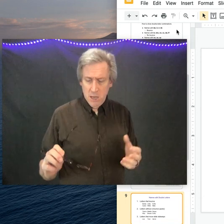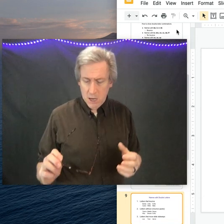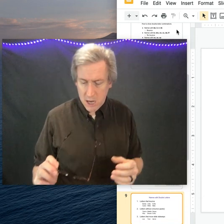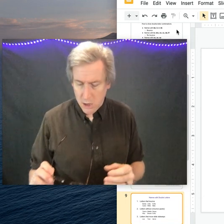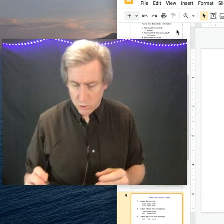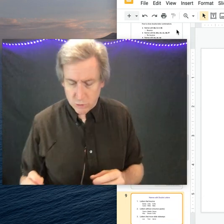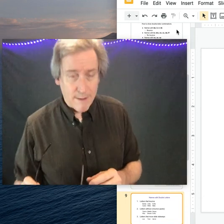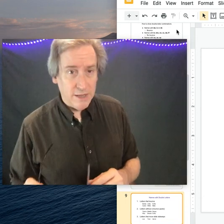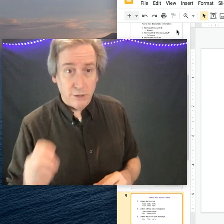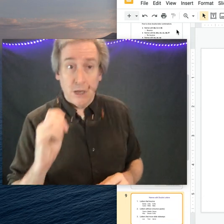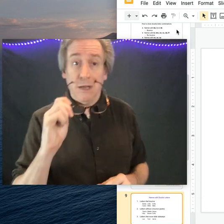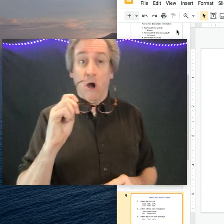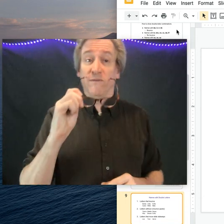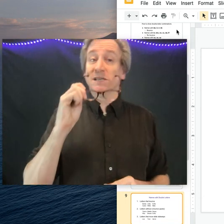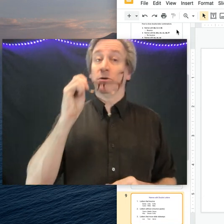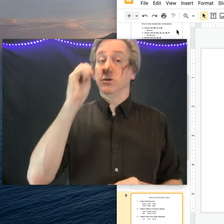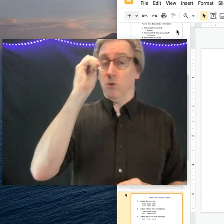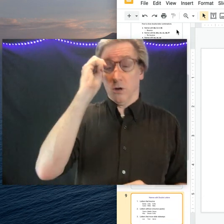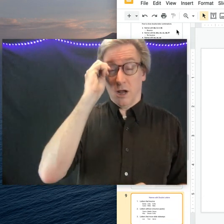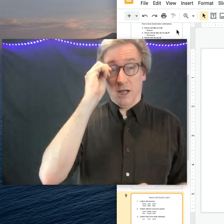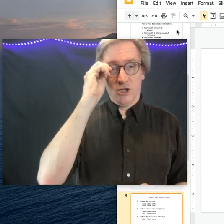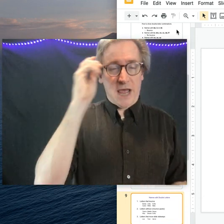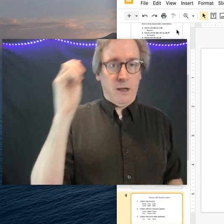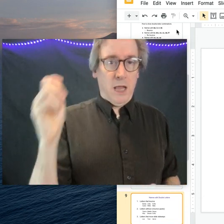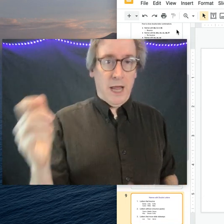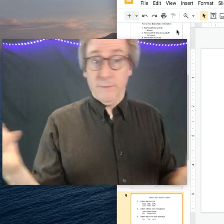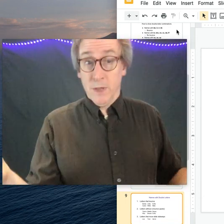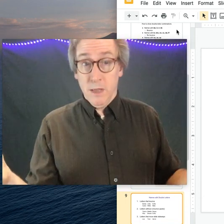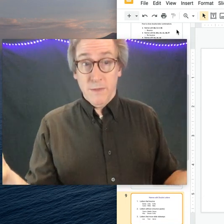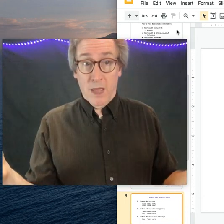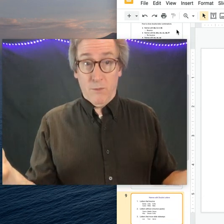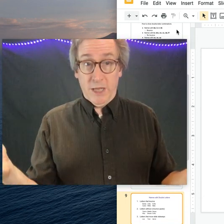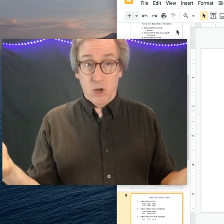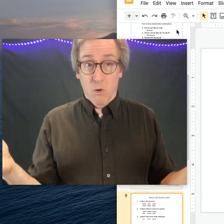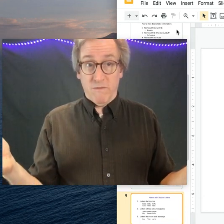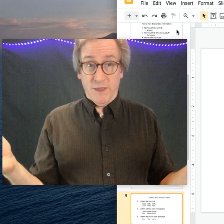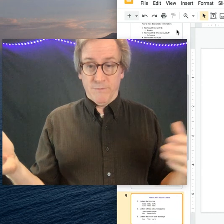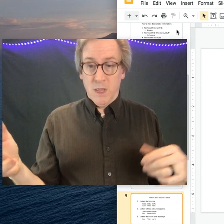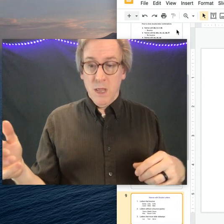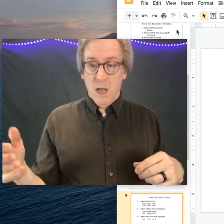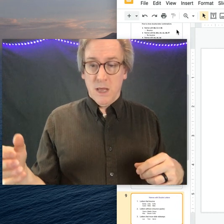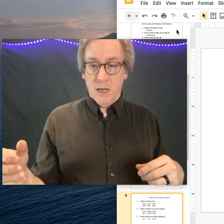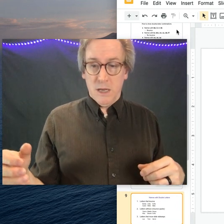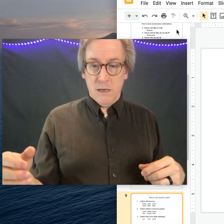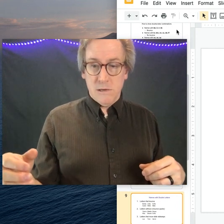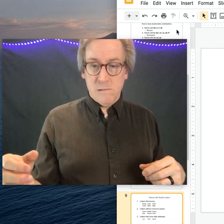me, or grab me in the office hours or chat online, and we can go over them.